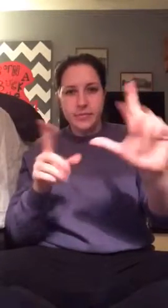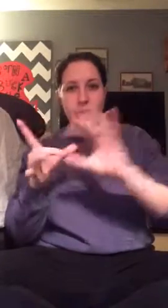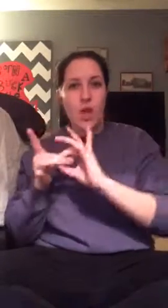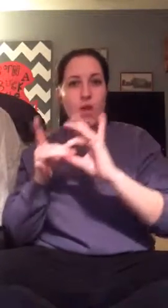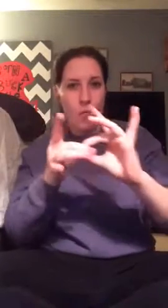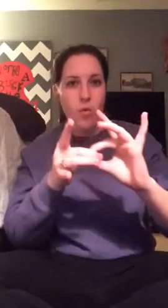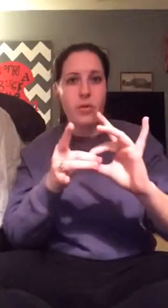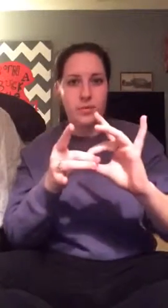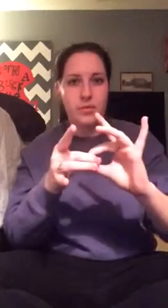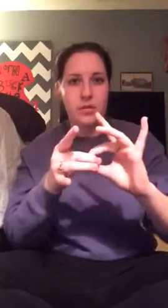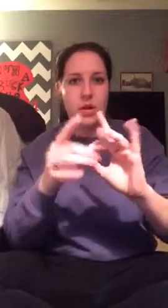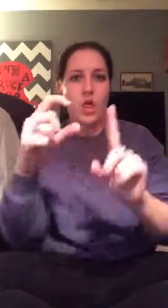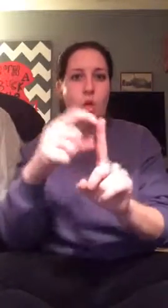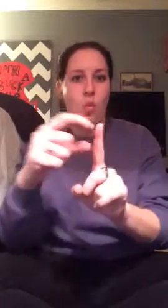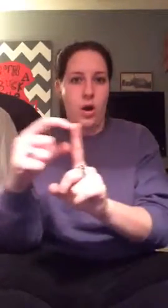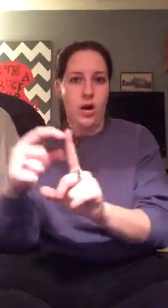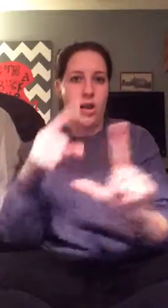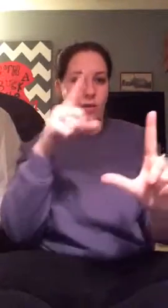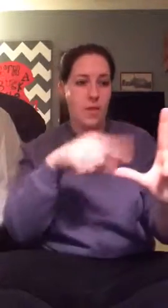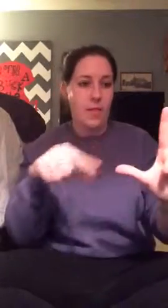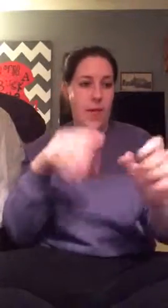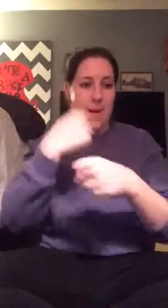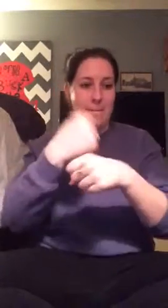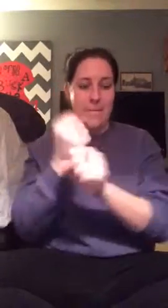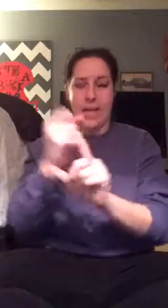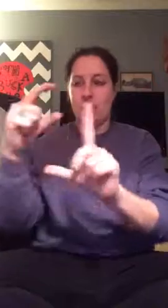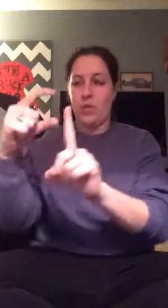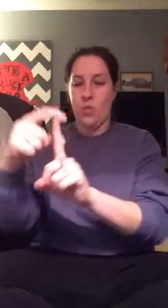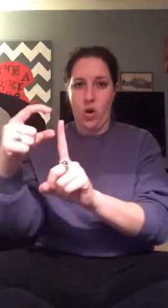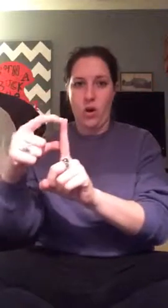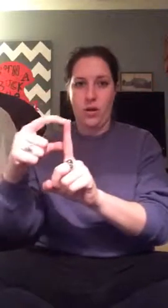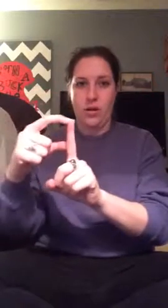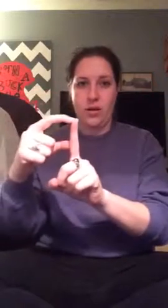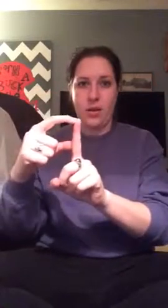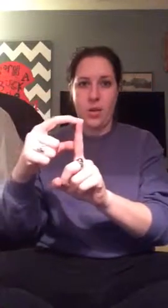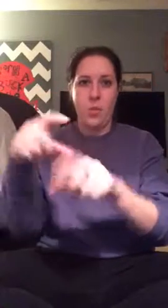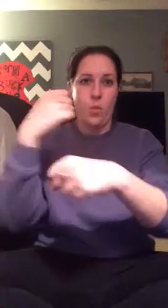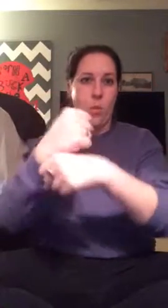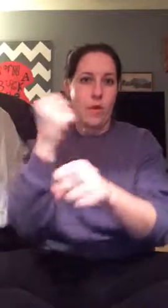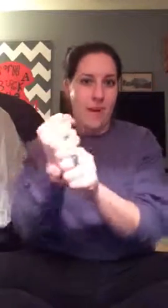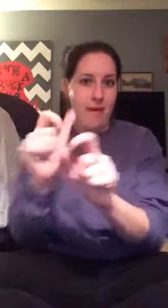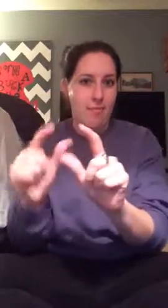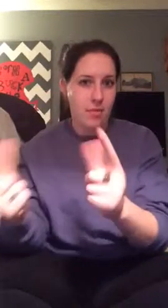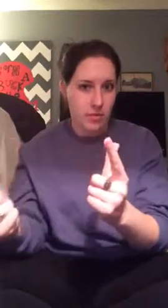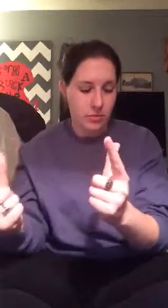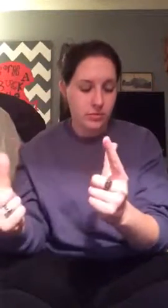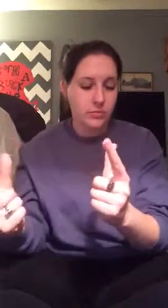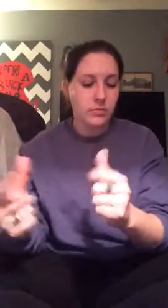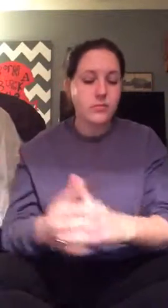words put together with this grammatical structure is this message. So angular gyrus is more of like